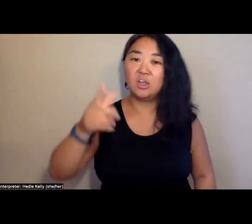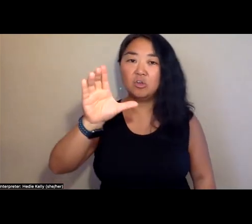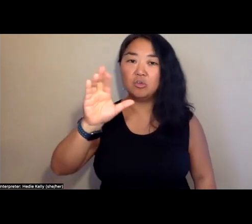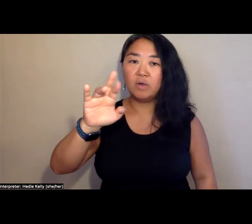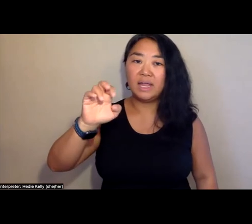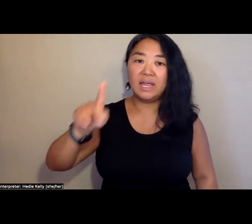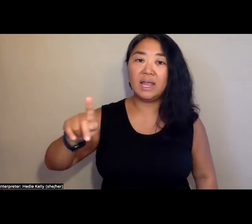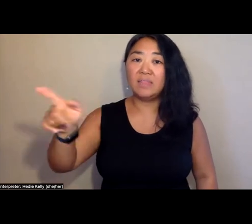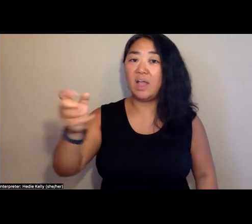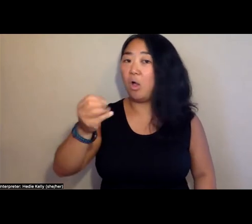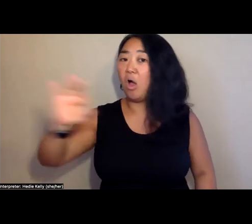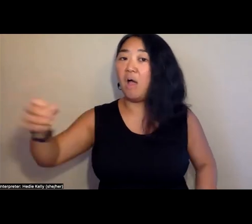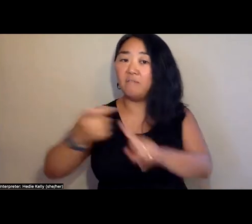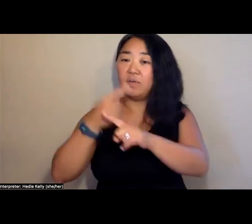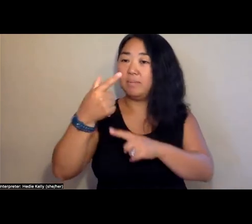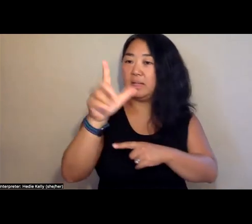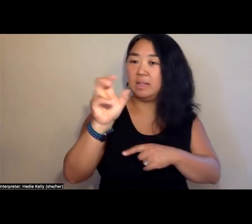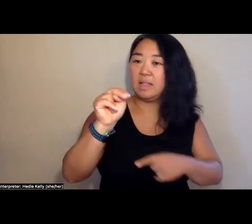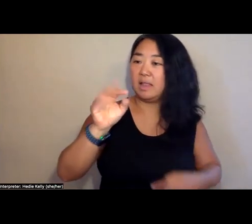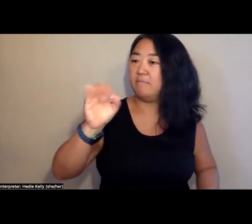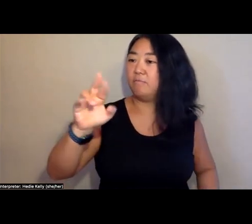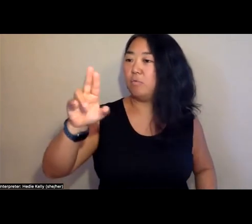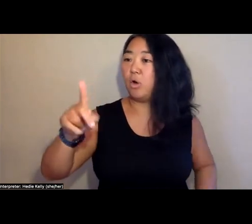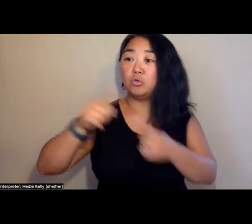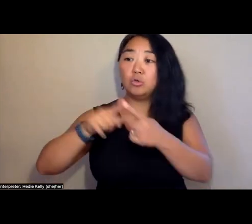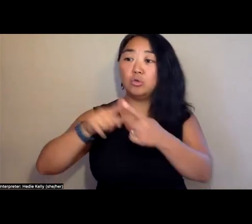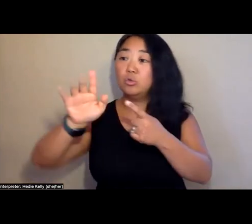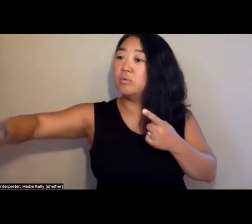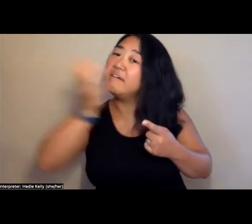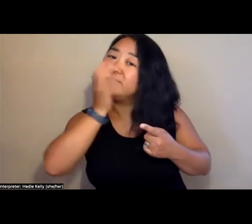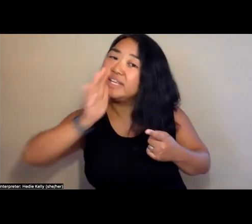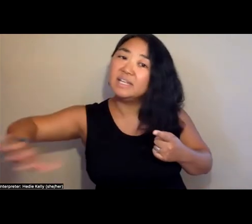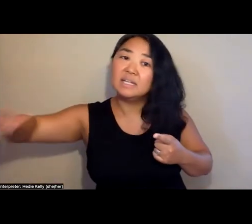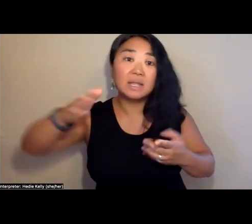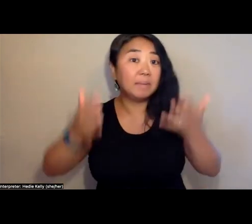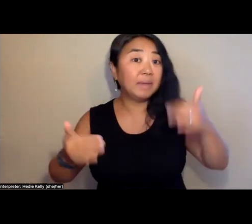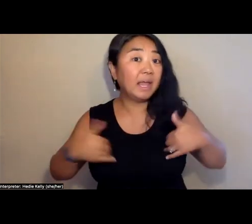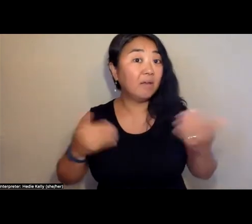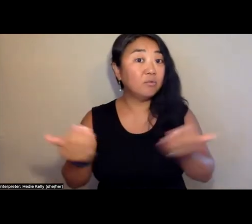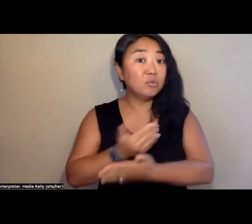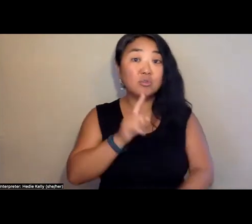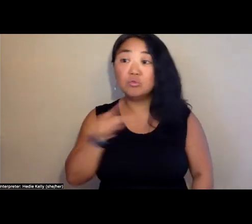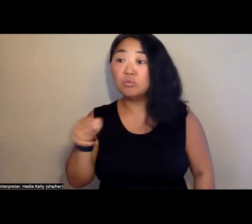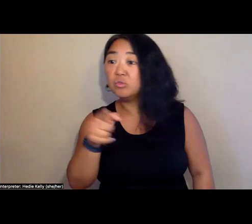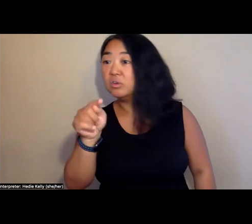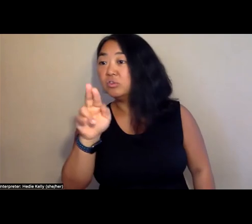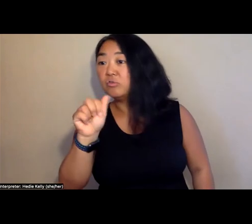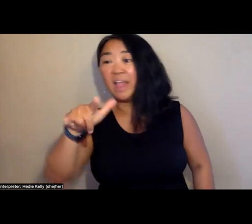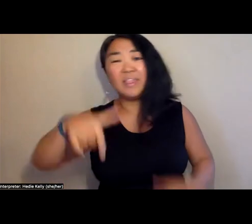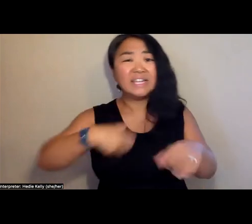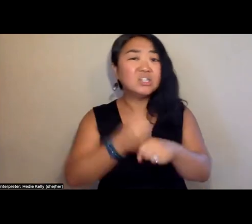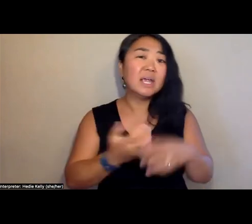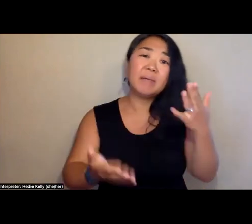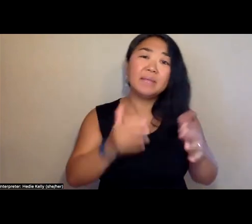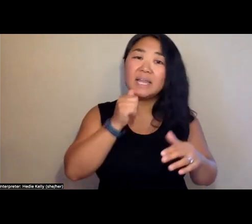segment from Glen Ford up to the fields up this way may have a new trail, not this year, but unfolding over time. That's